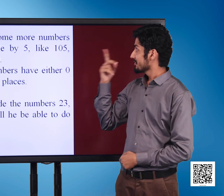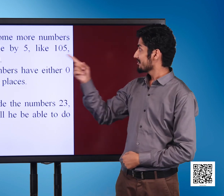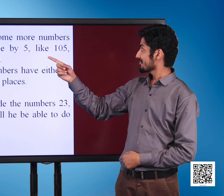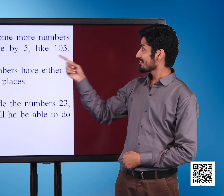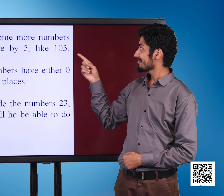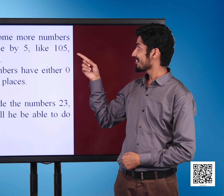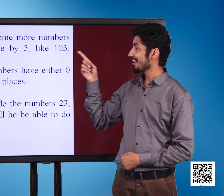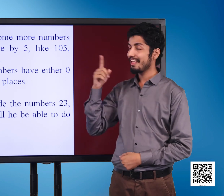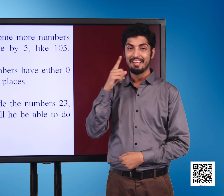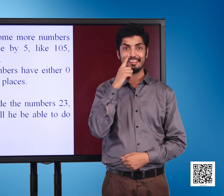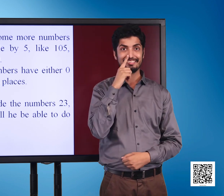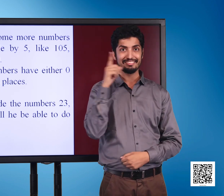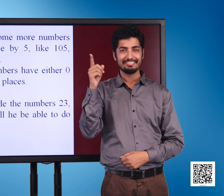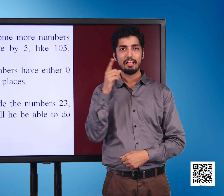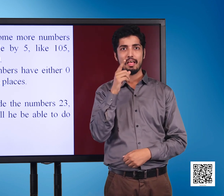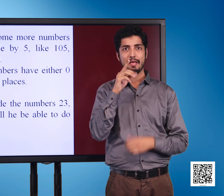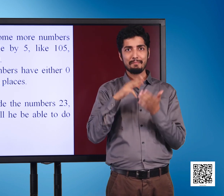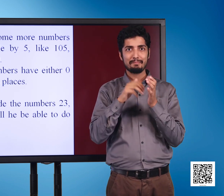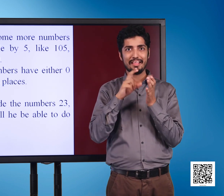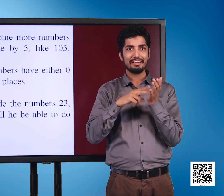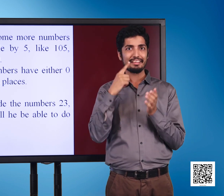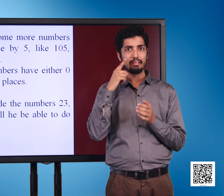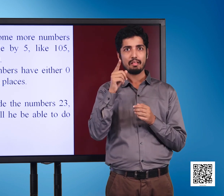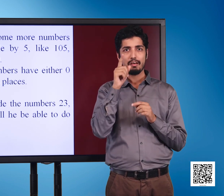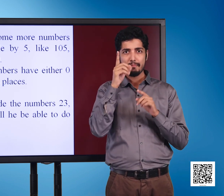Money took up some more numbers that are divisible by 5, like